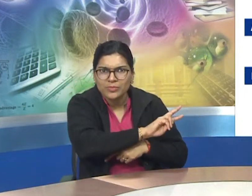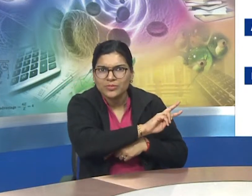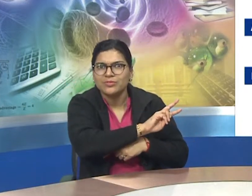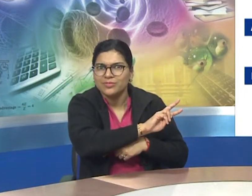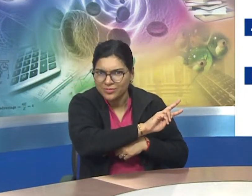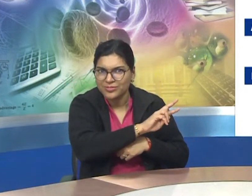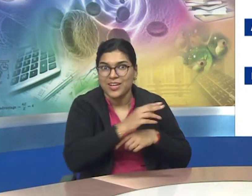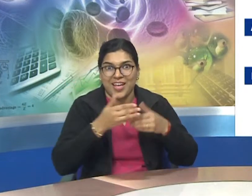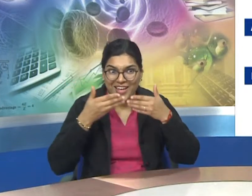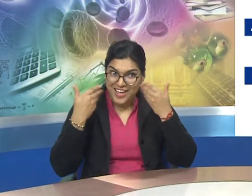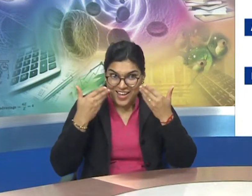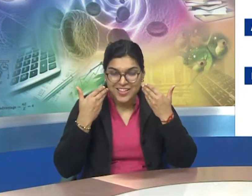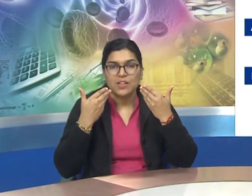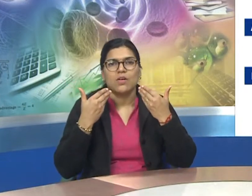are interchanged.